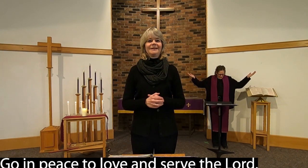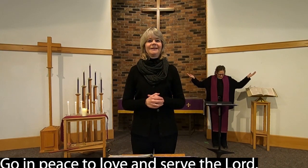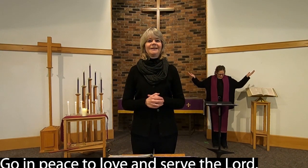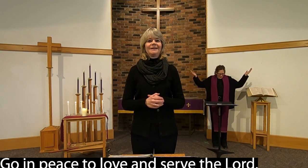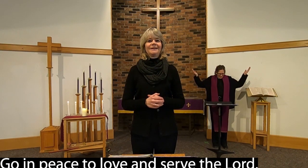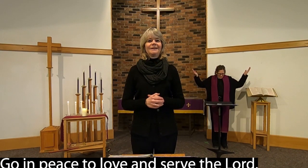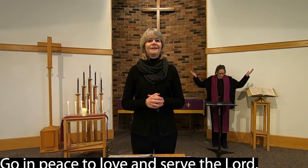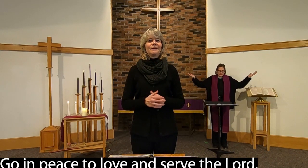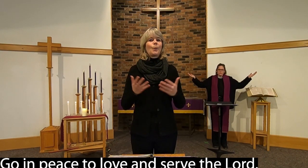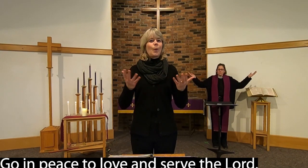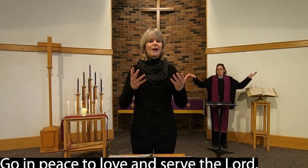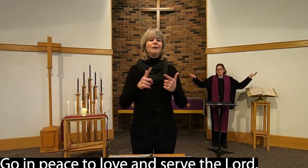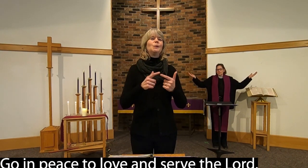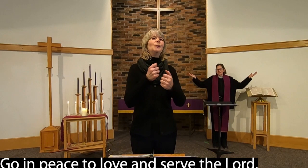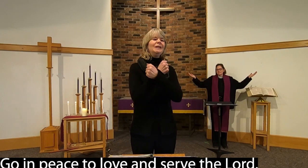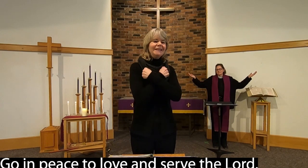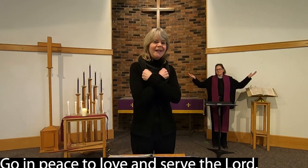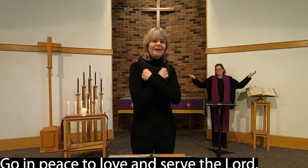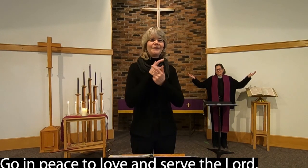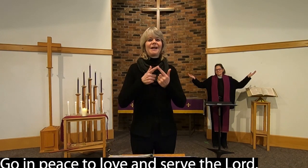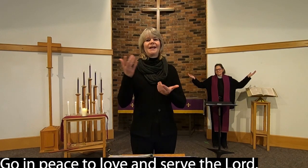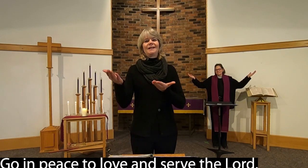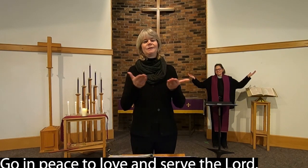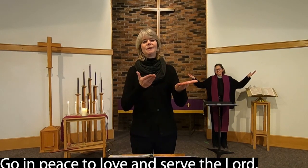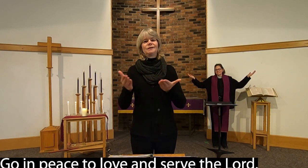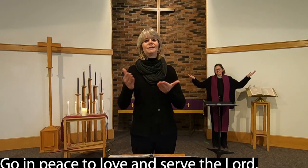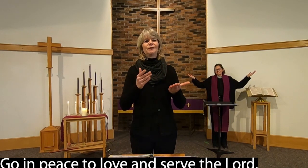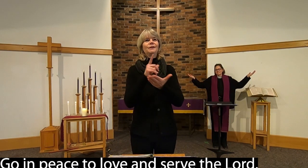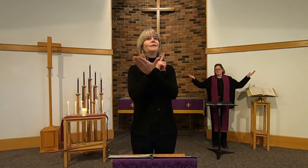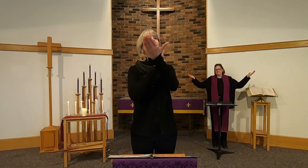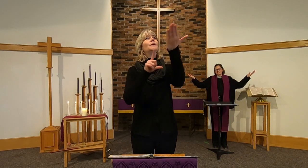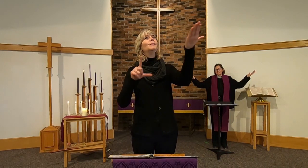to love and serve the Lord,